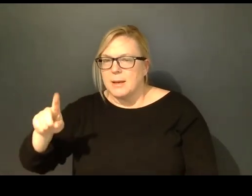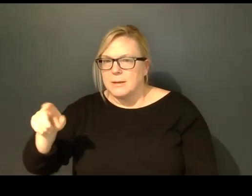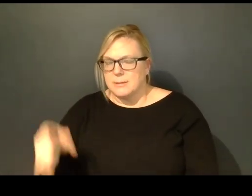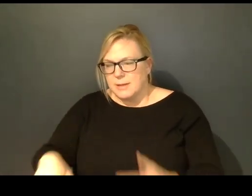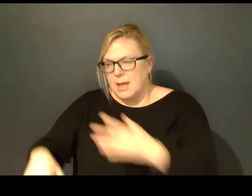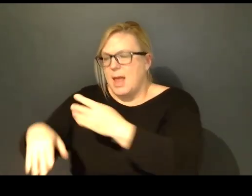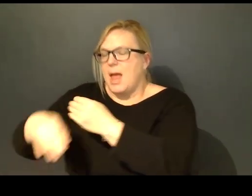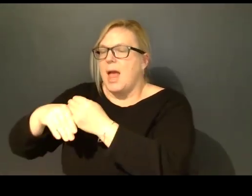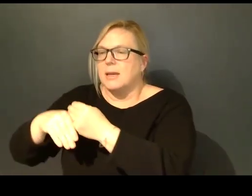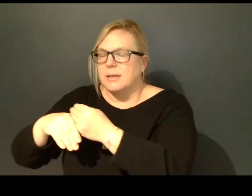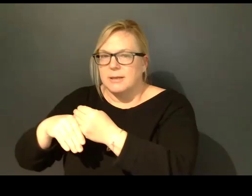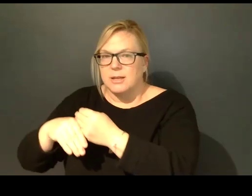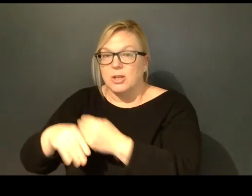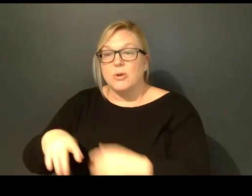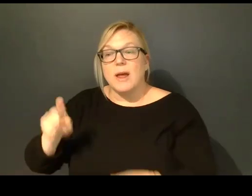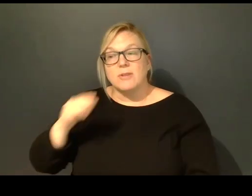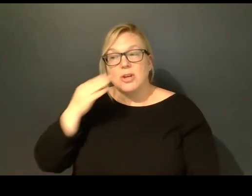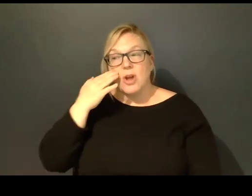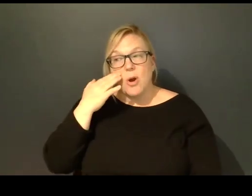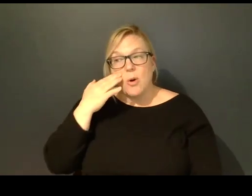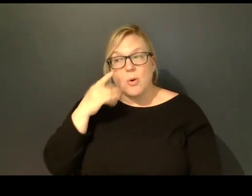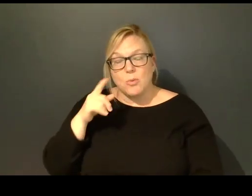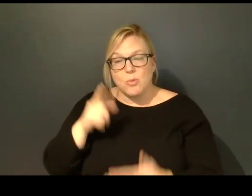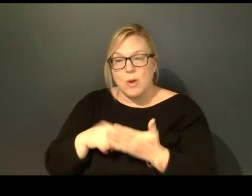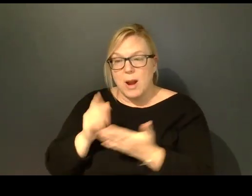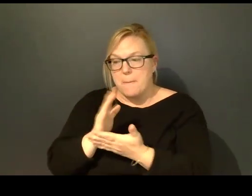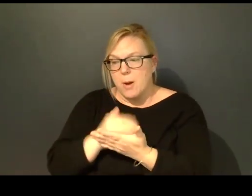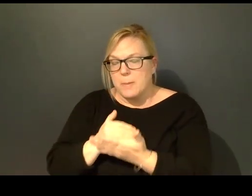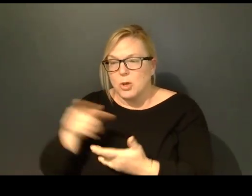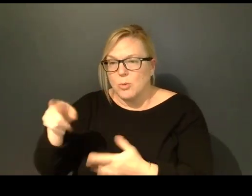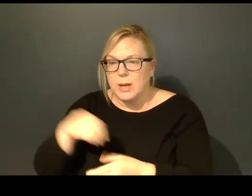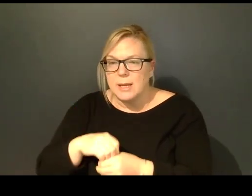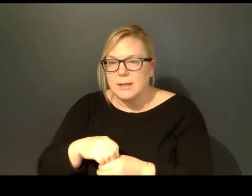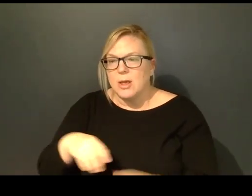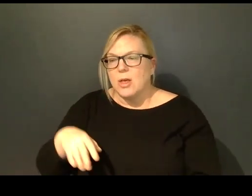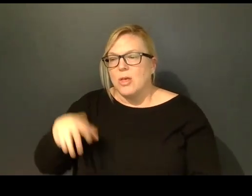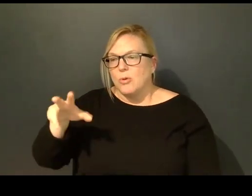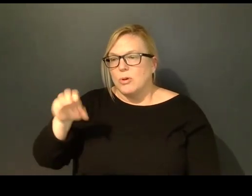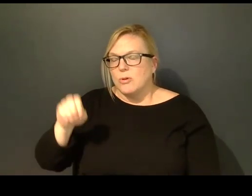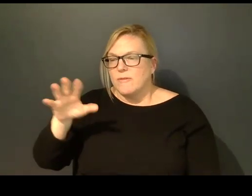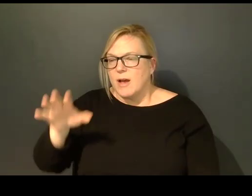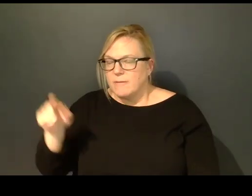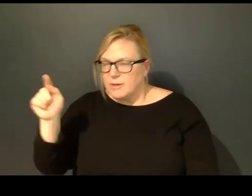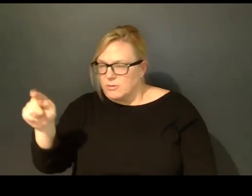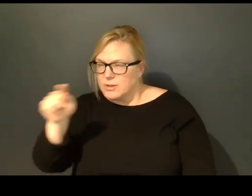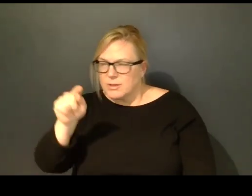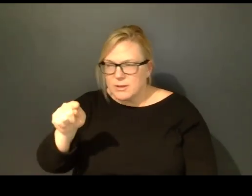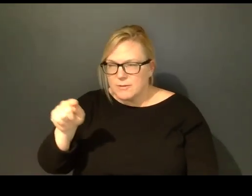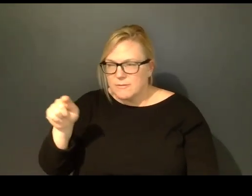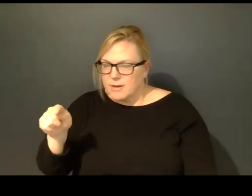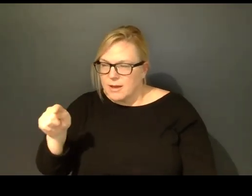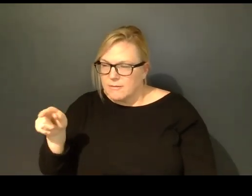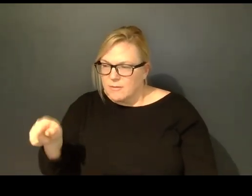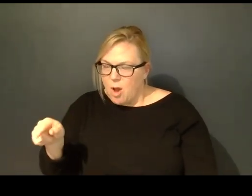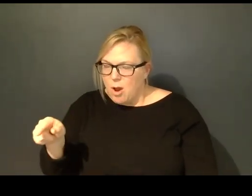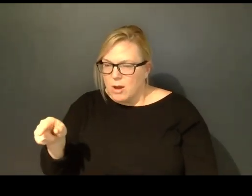or Blake, what apartment you're in. I push 305, whatever the number is, and hit enter on the dial pad that's